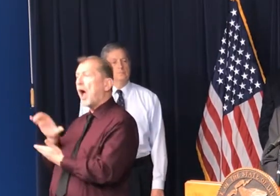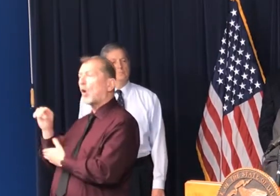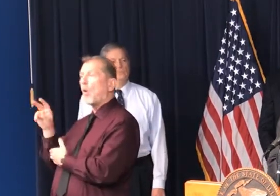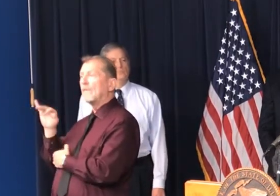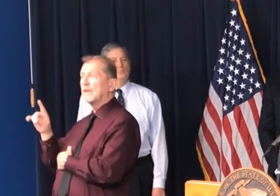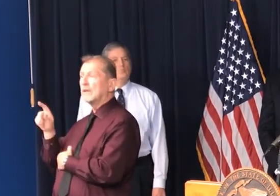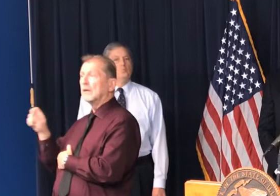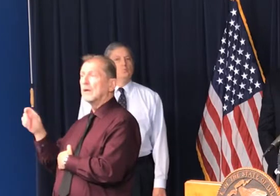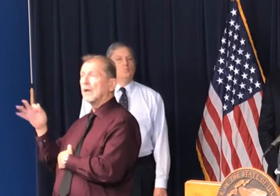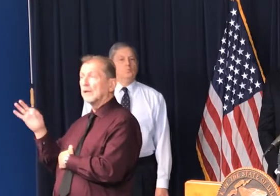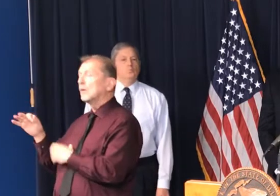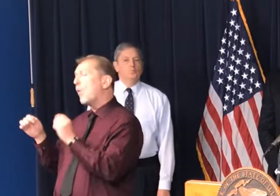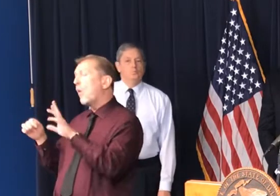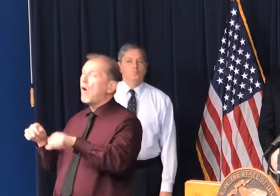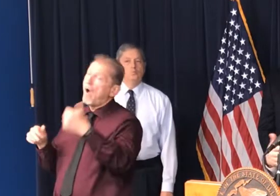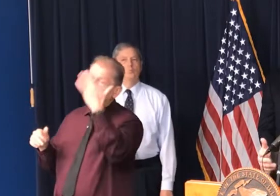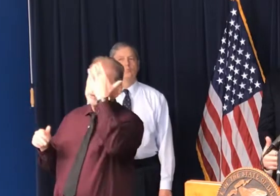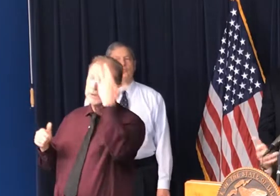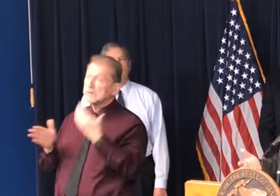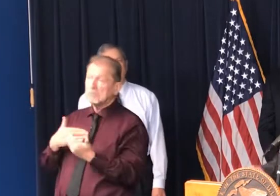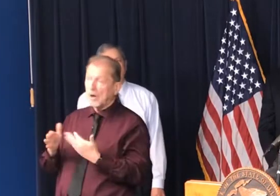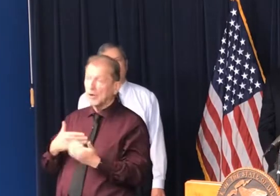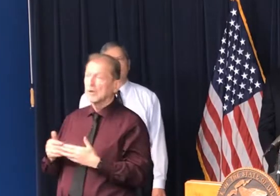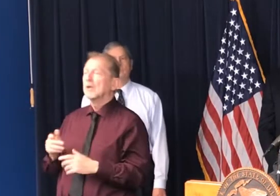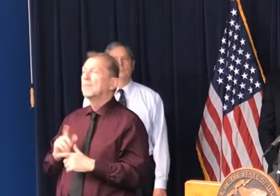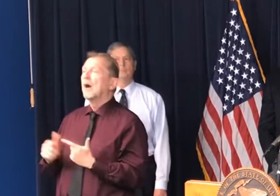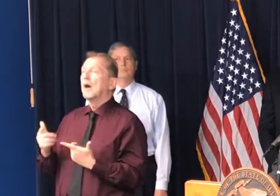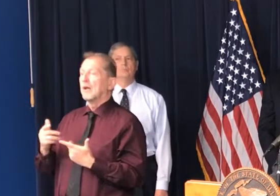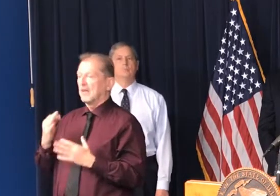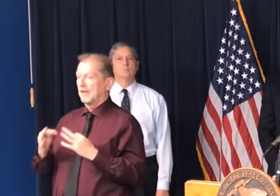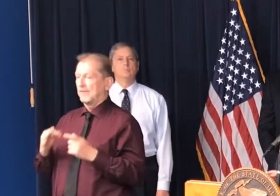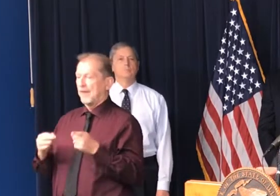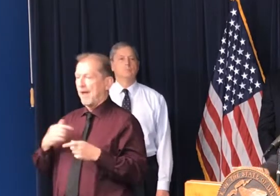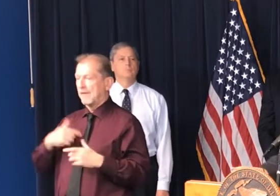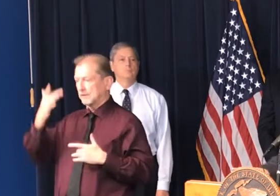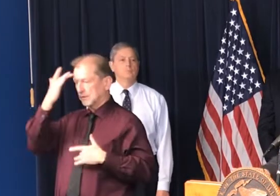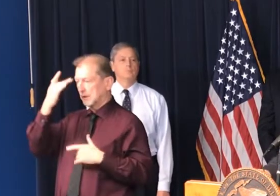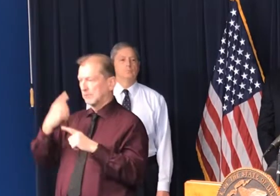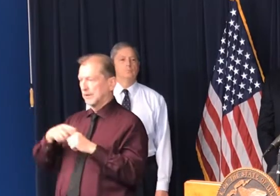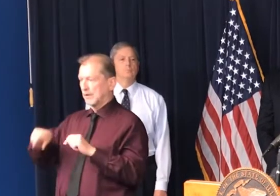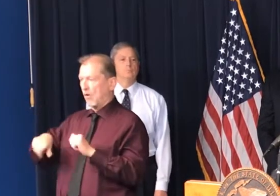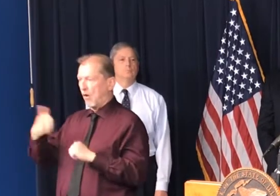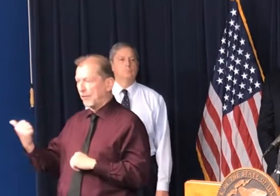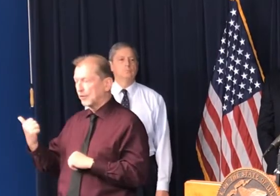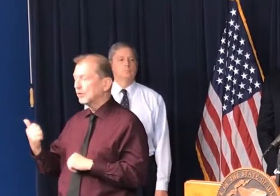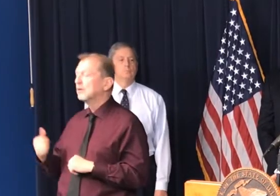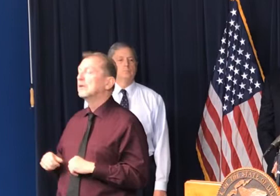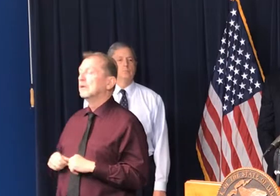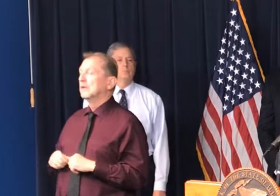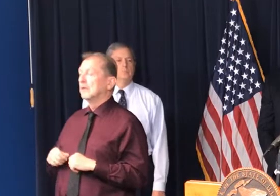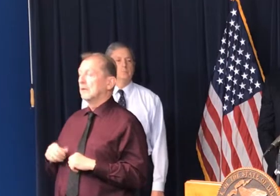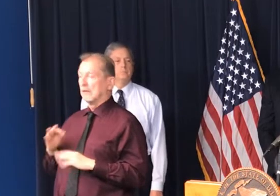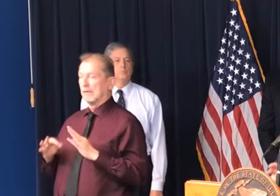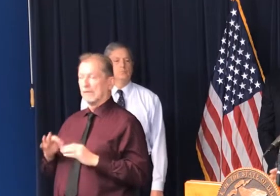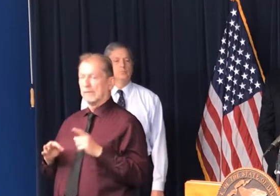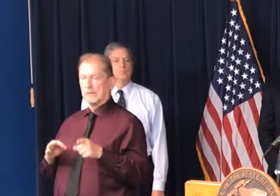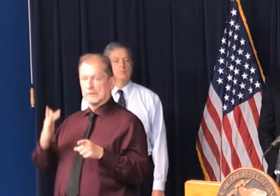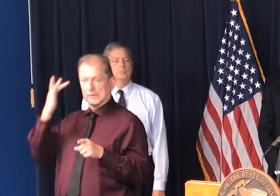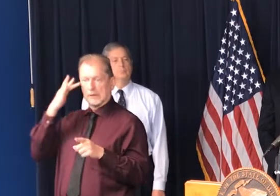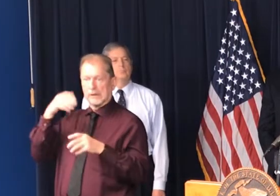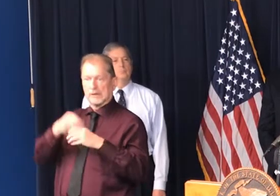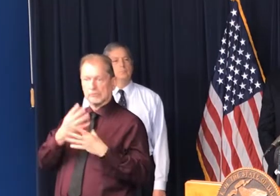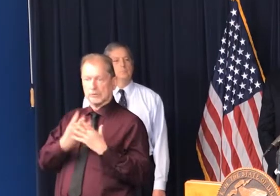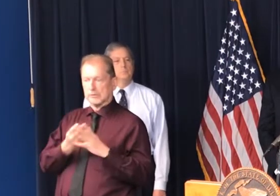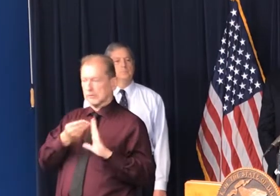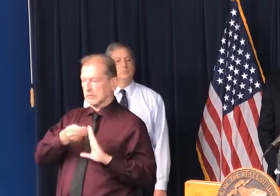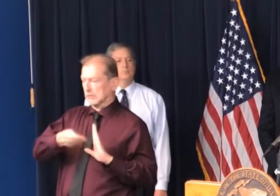something else, and you want to make sure that there aren't any underlying conditions that people are going through, putting aside COVID-19, so that if someone were